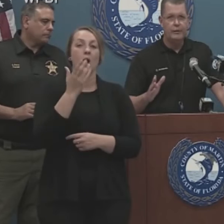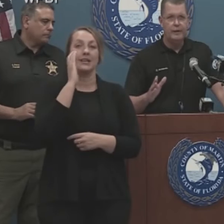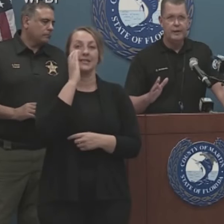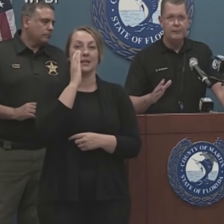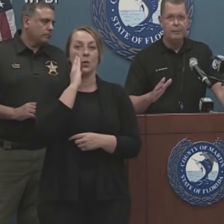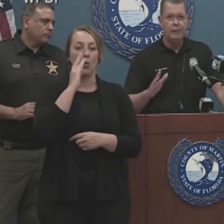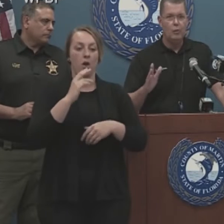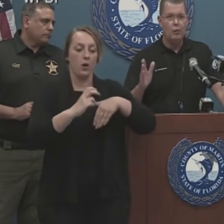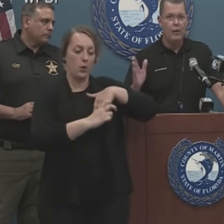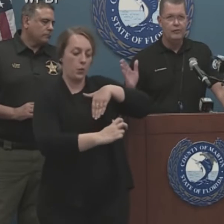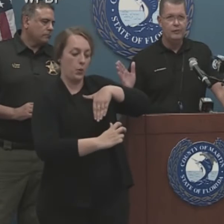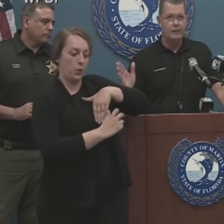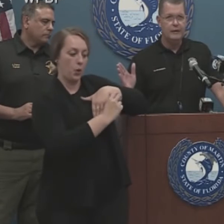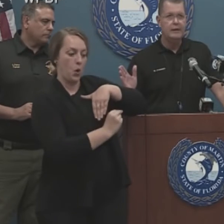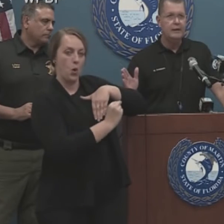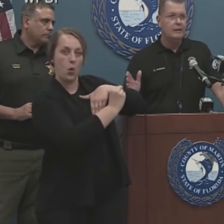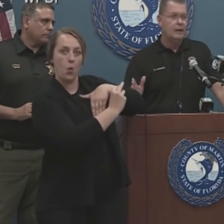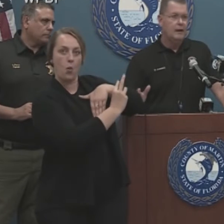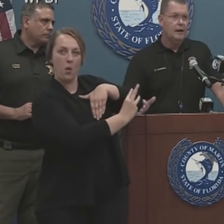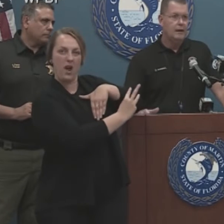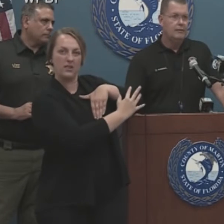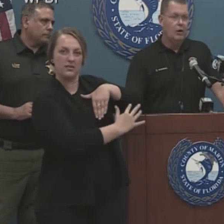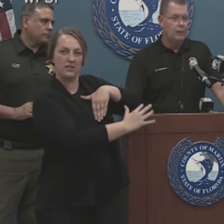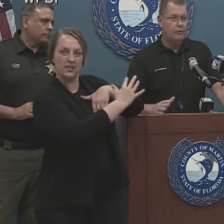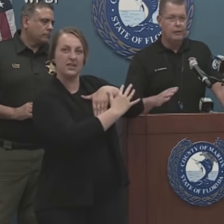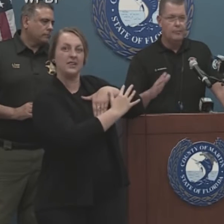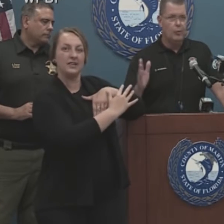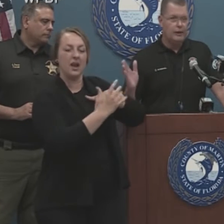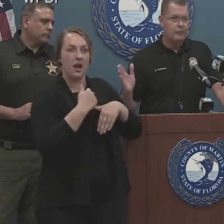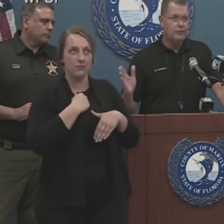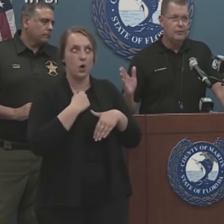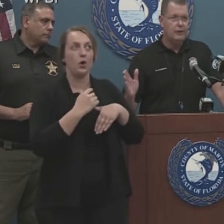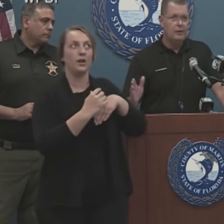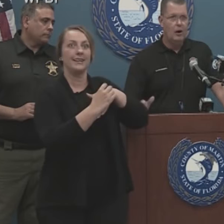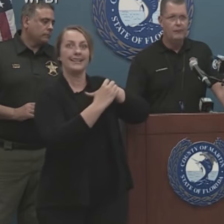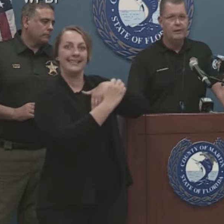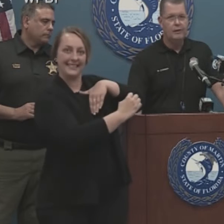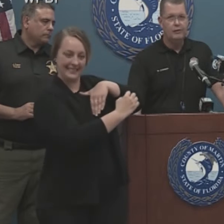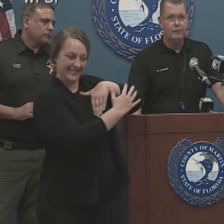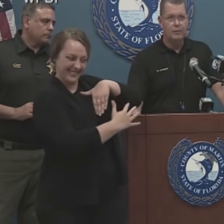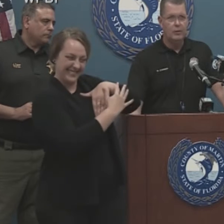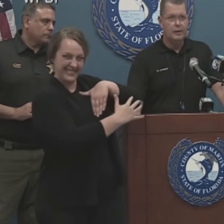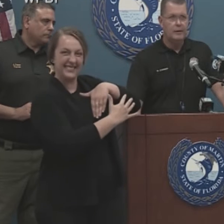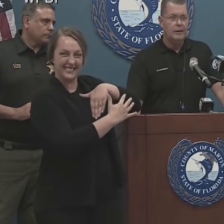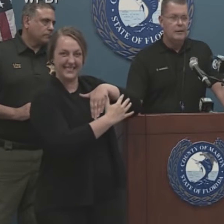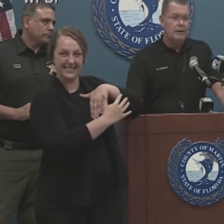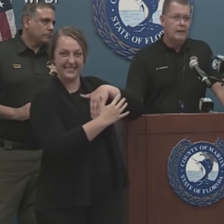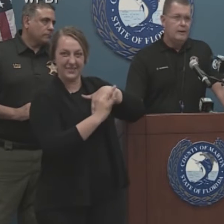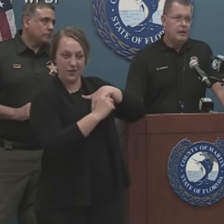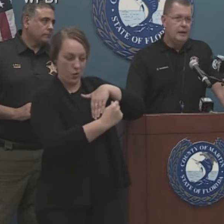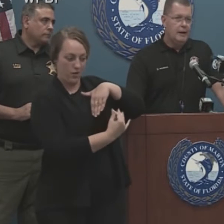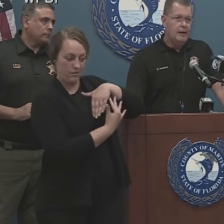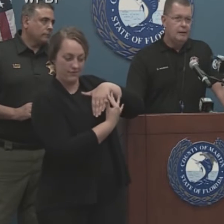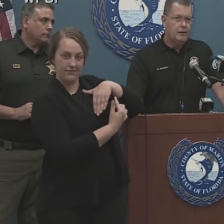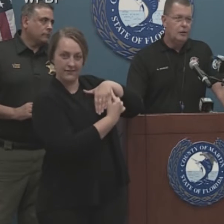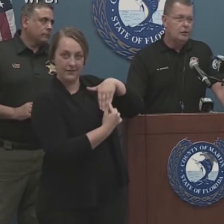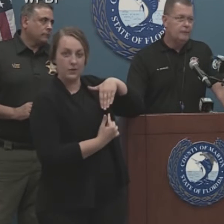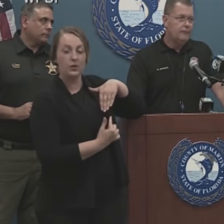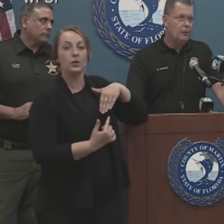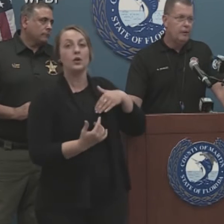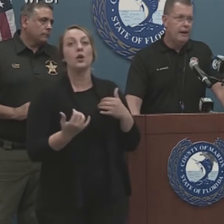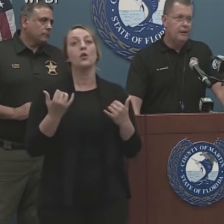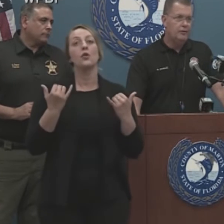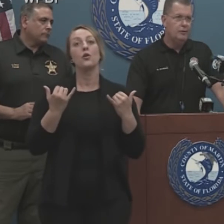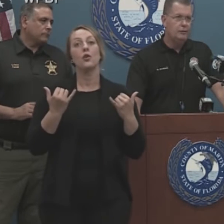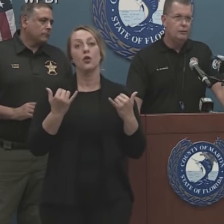more to the north and even be more westerly, more easterly off the coast of Florida. The